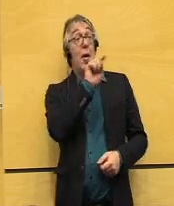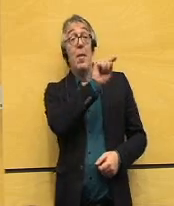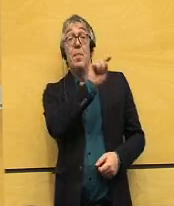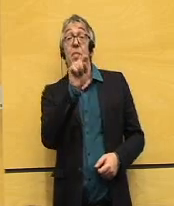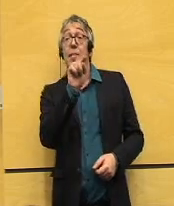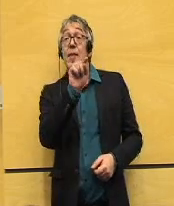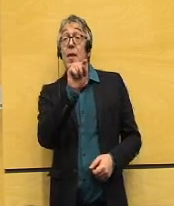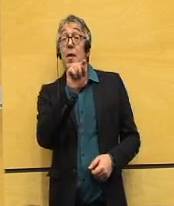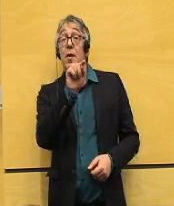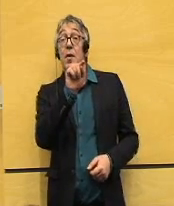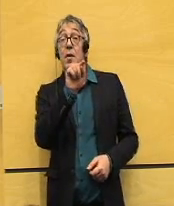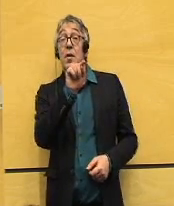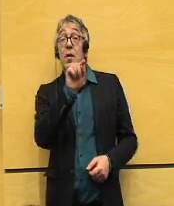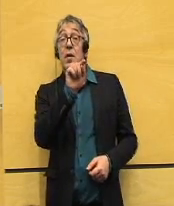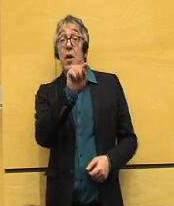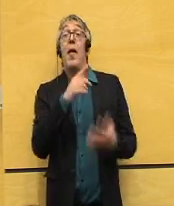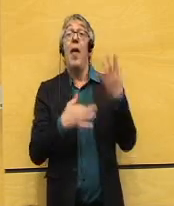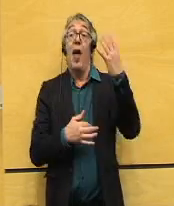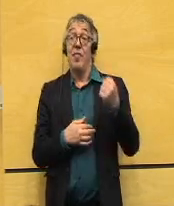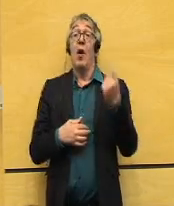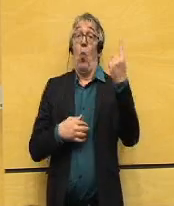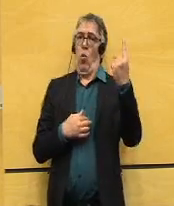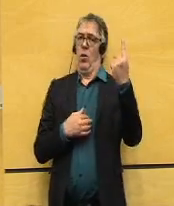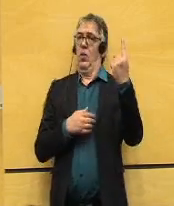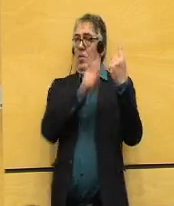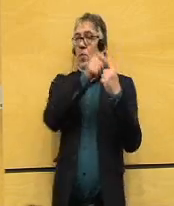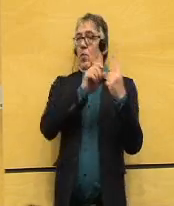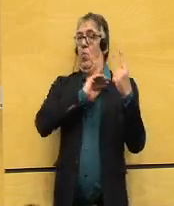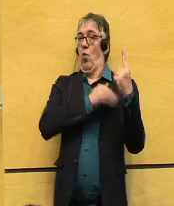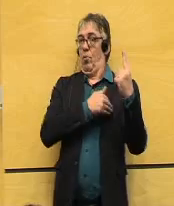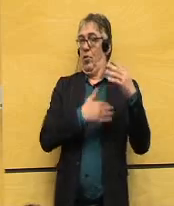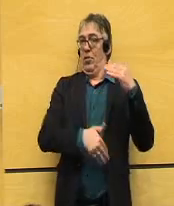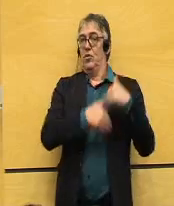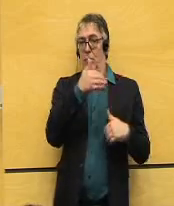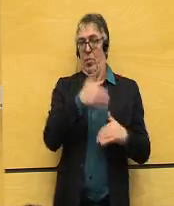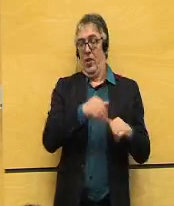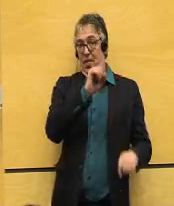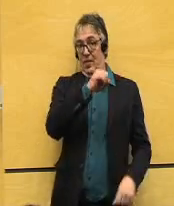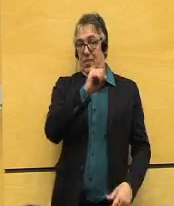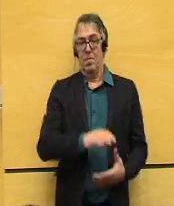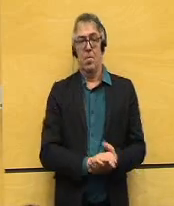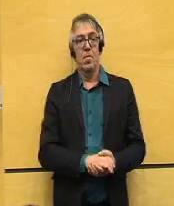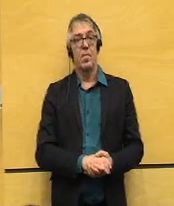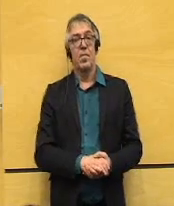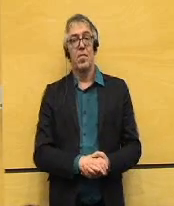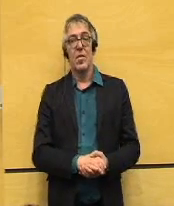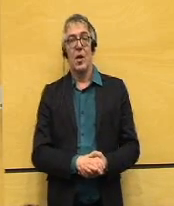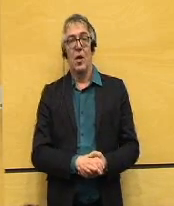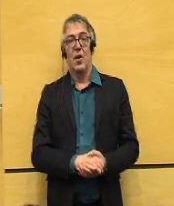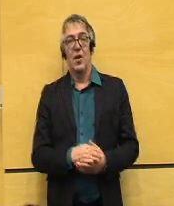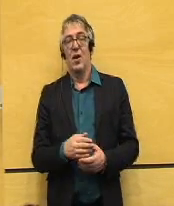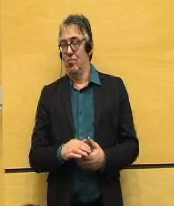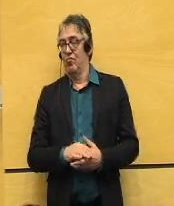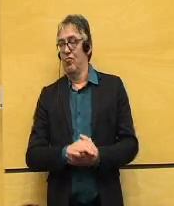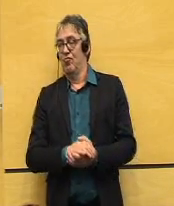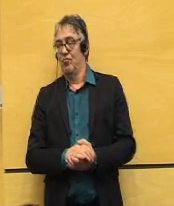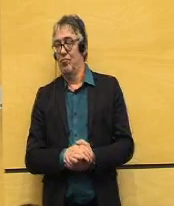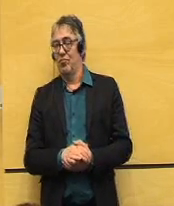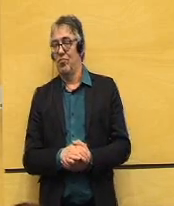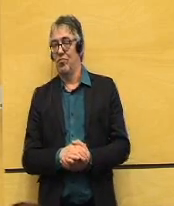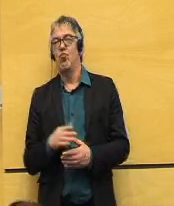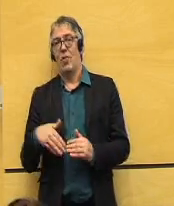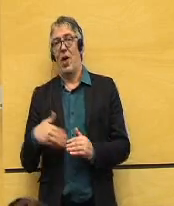with disabilities. And the Council on the National Plan for Empowerment of Women with